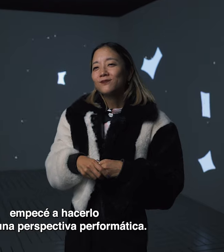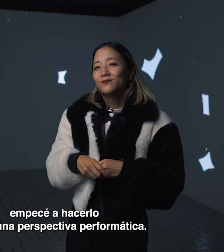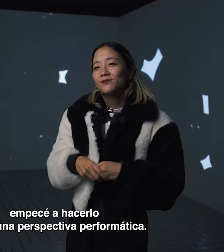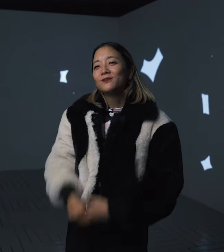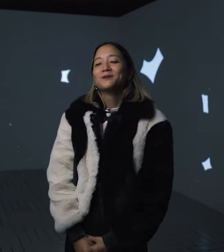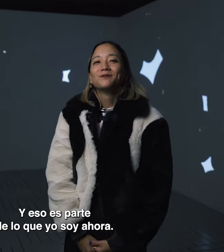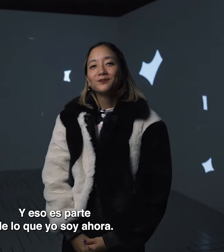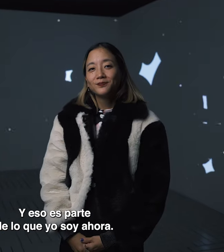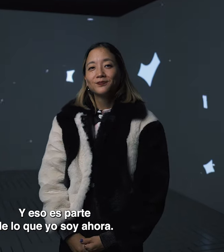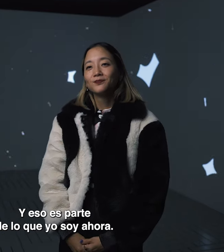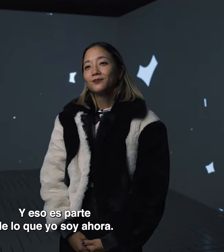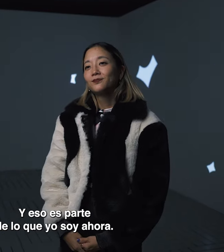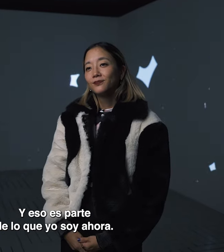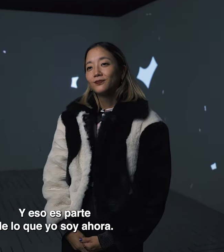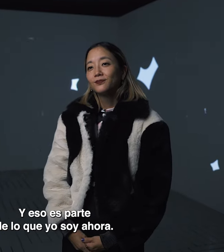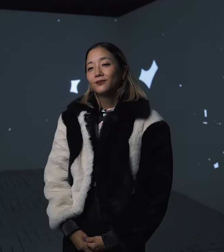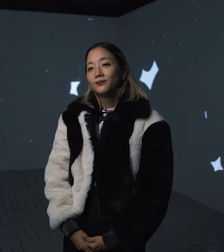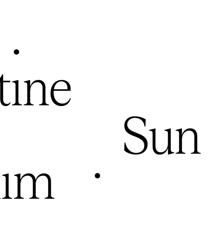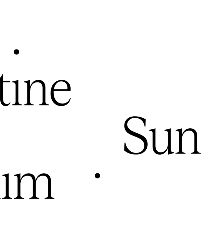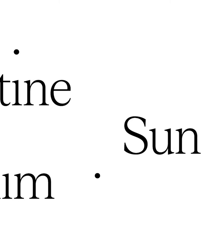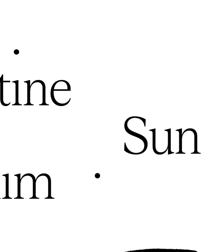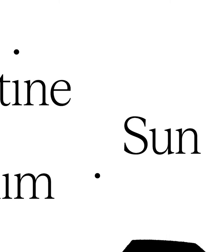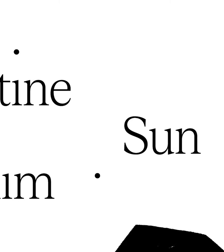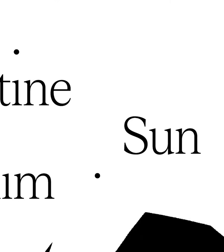performance view. And that's brought me to where I am today.